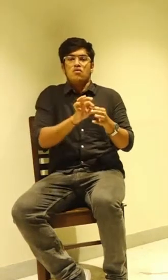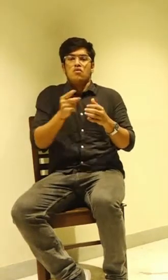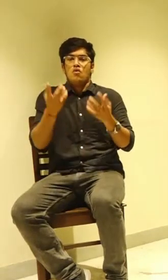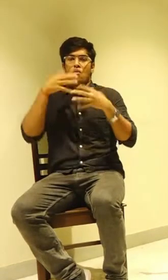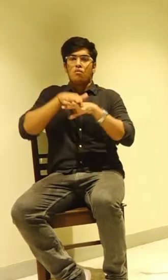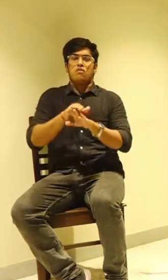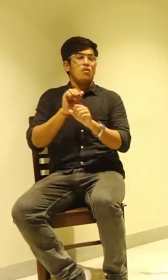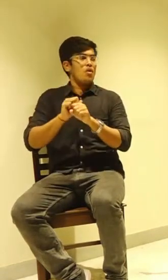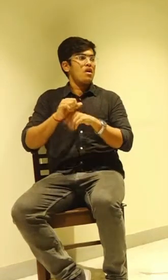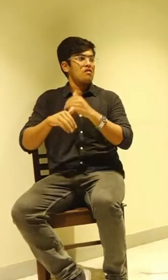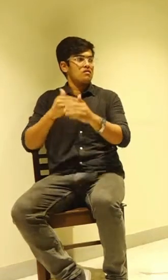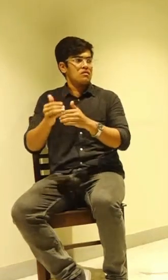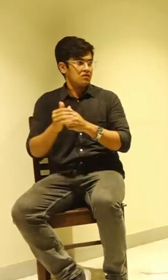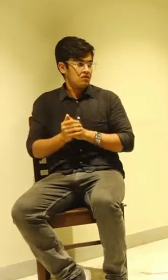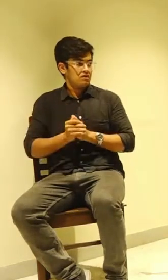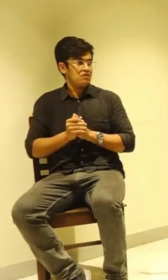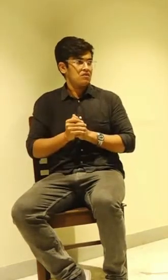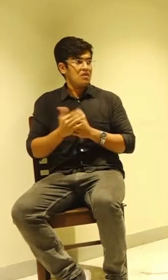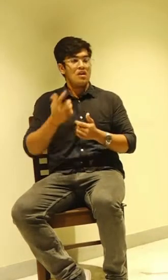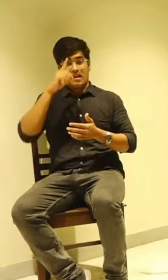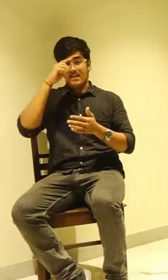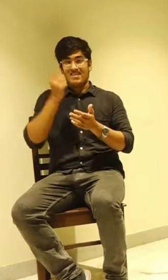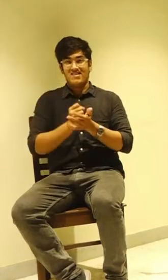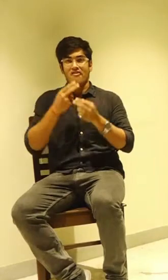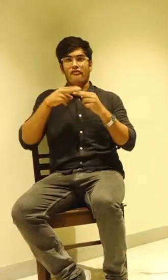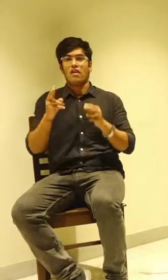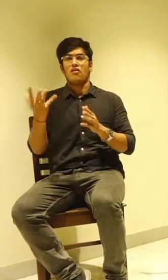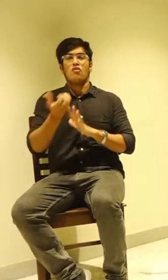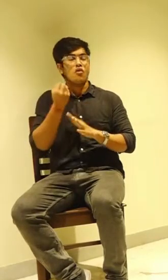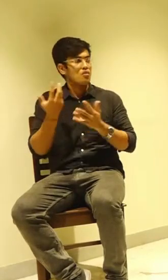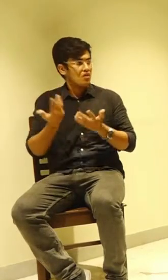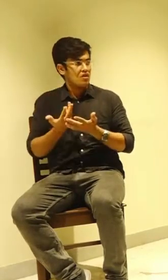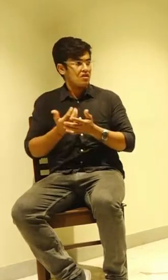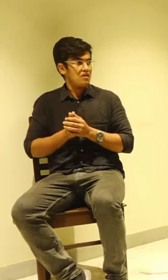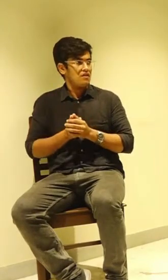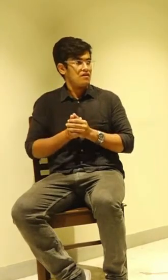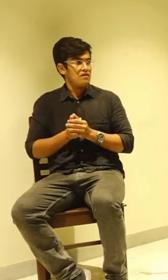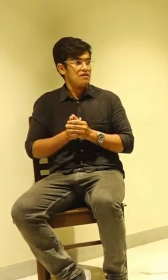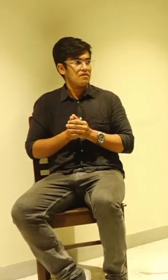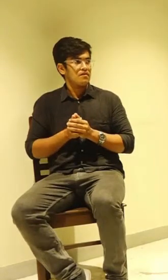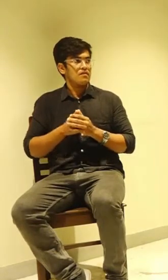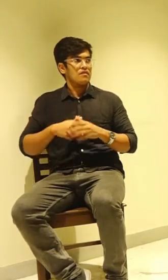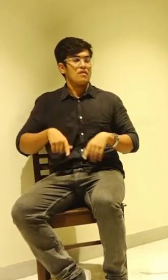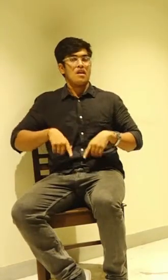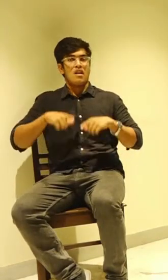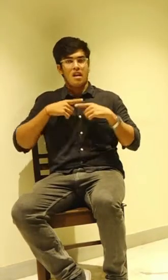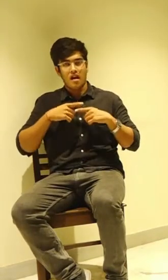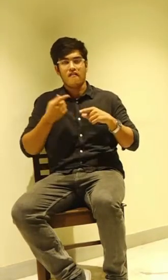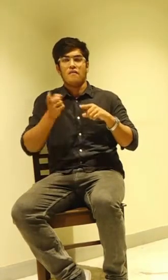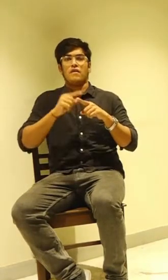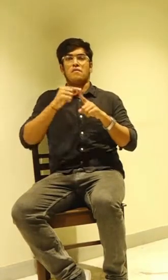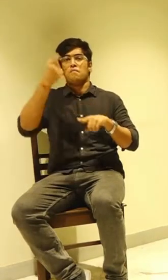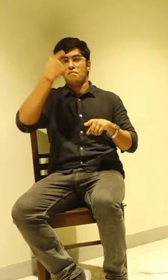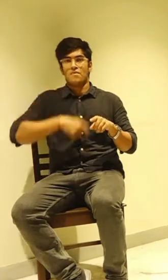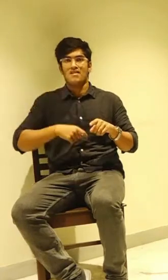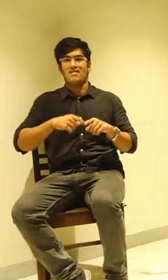to it? And the decision that they ultimately took was that life and personal liberty deserve the